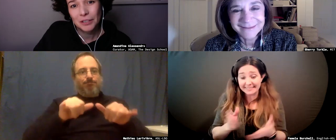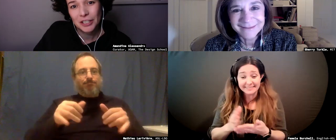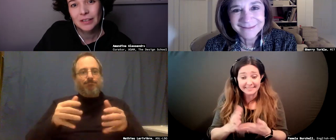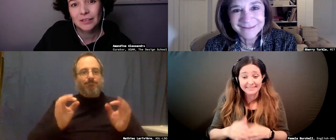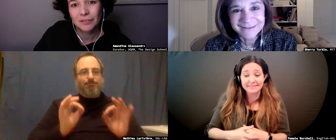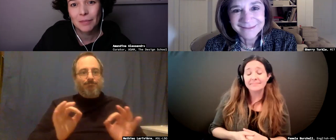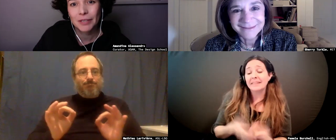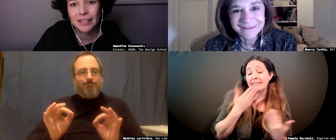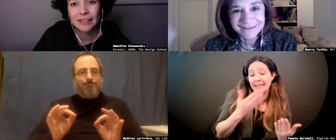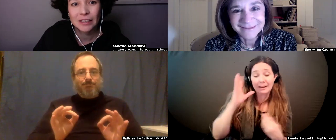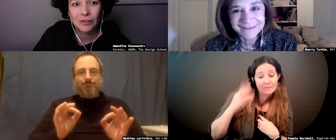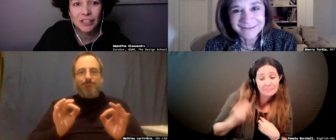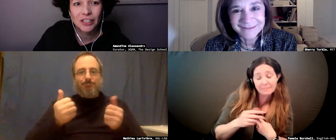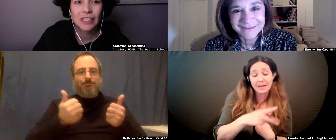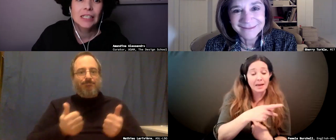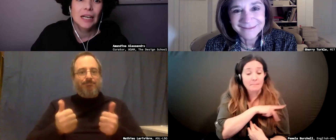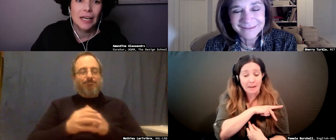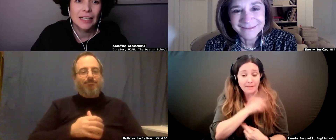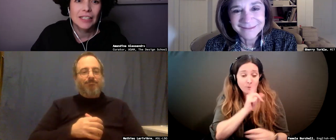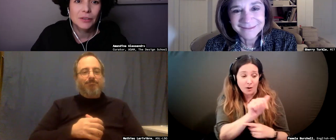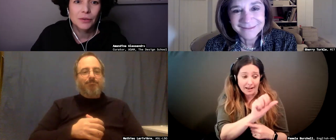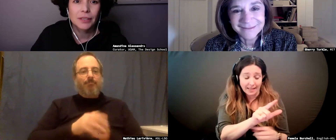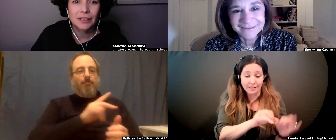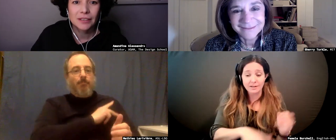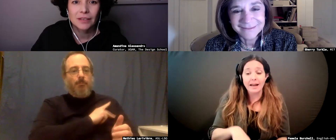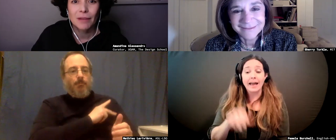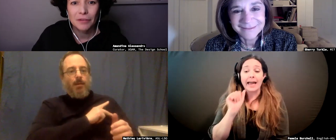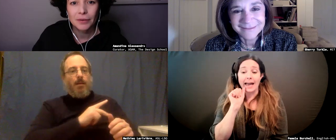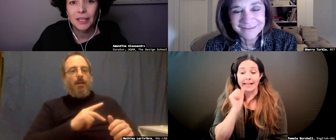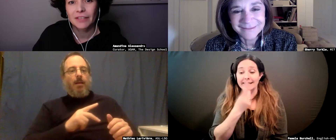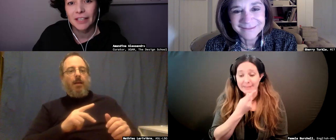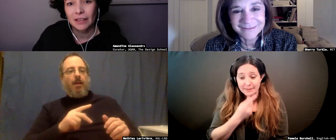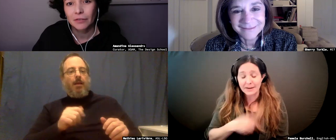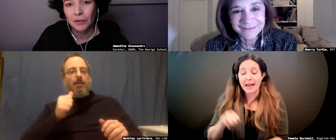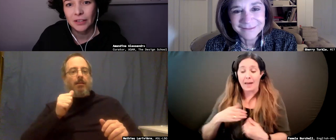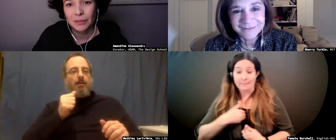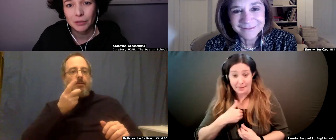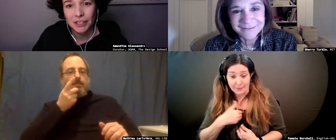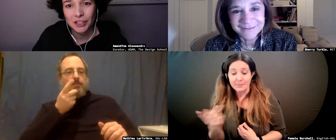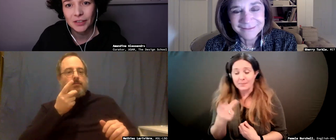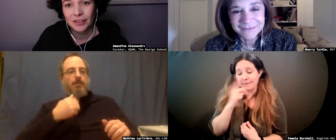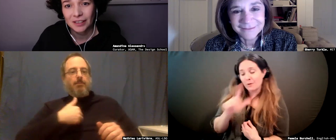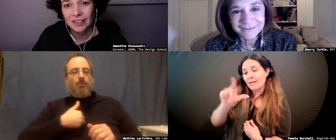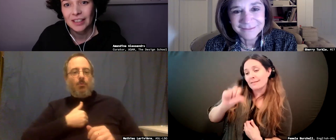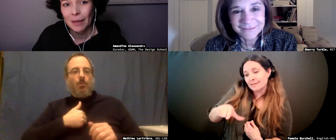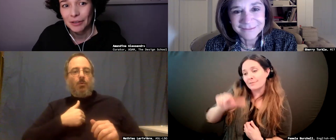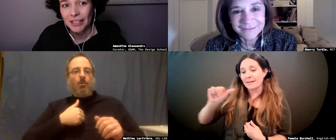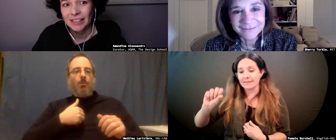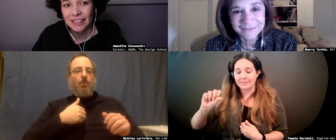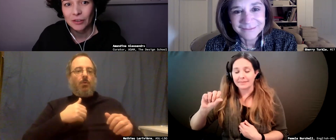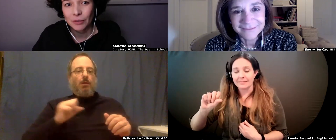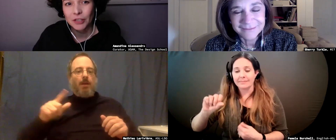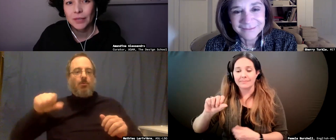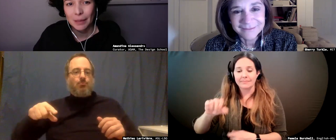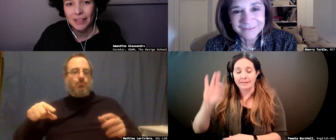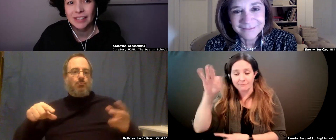Pamela Burchell for American Sign Language, and Alice Delude and Mathieu Larivière for the interpretation, American